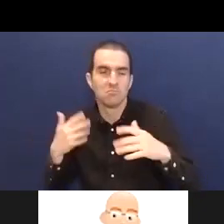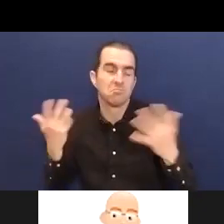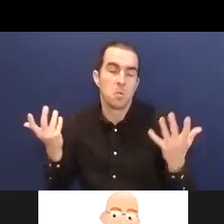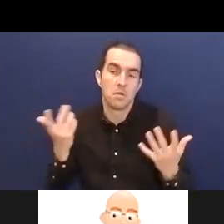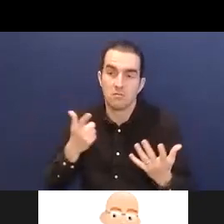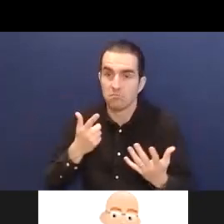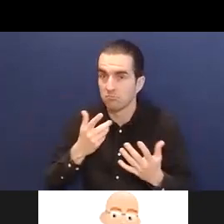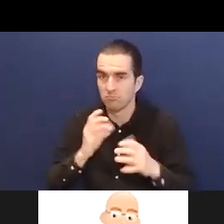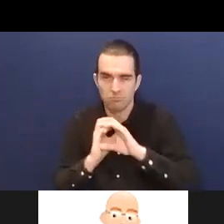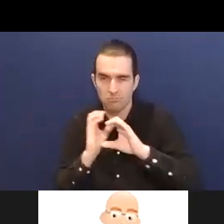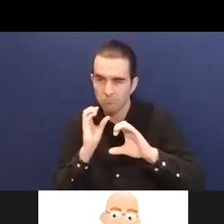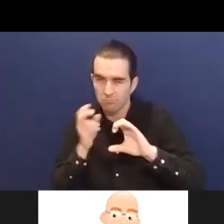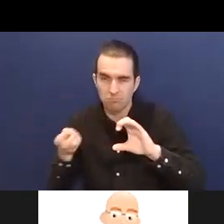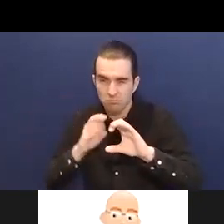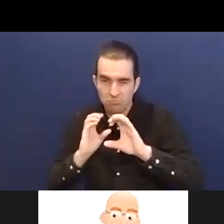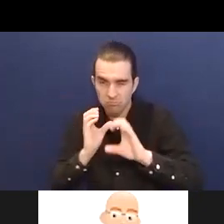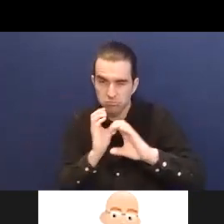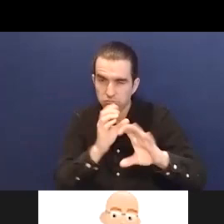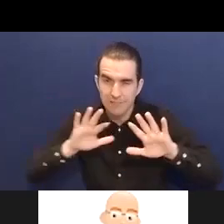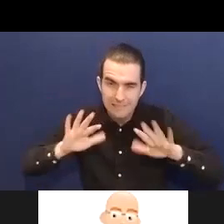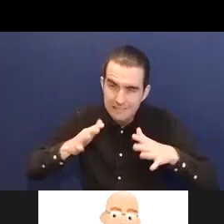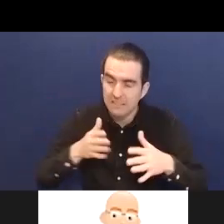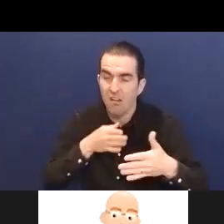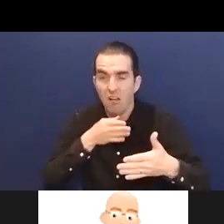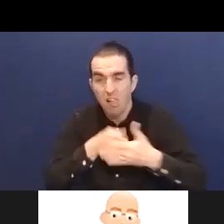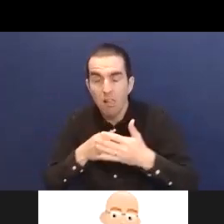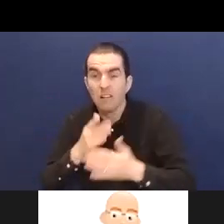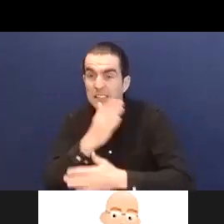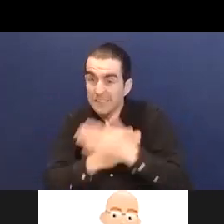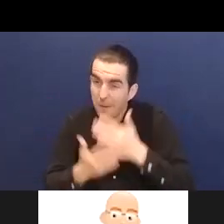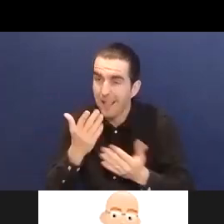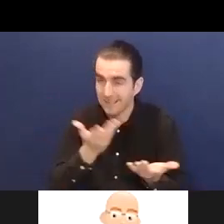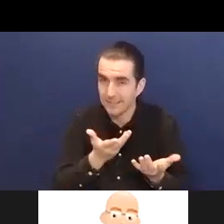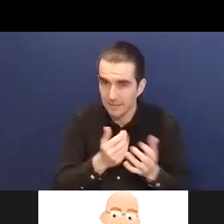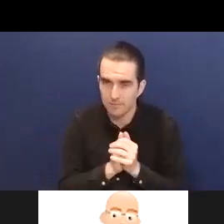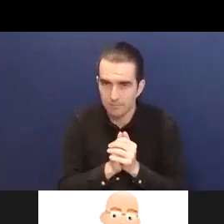to learning because of e-learning.